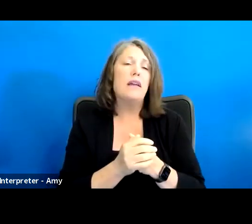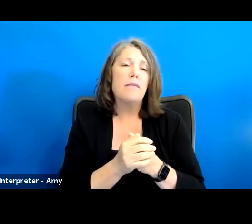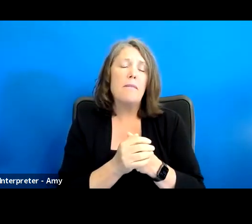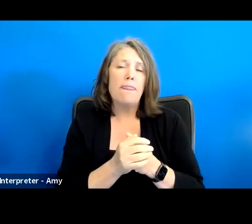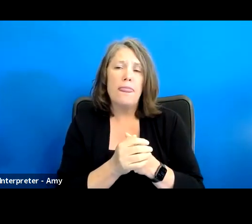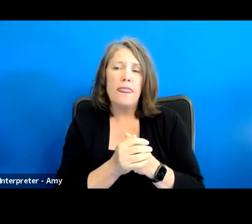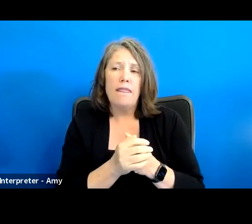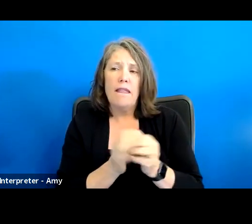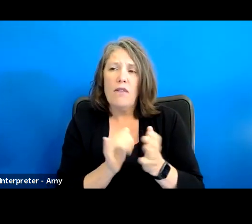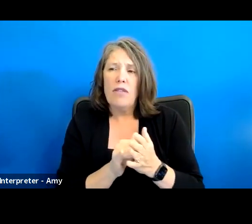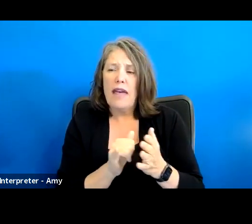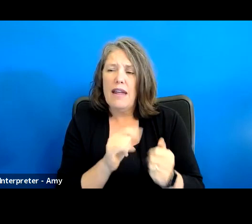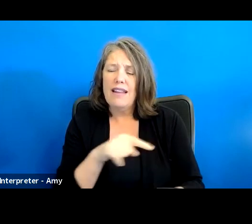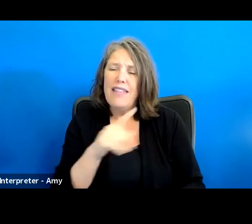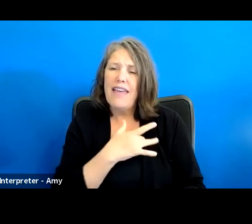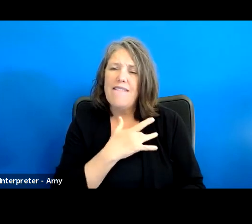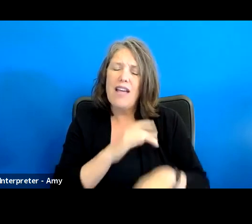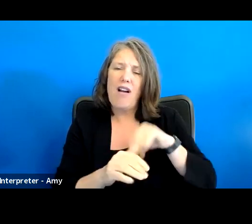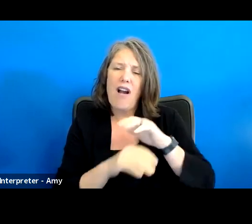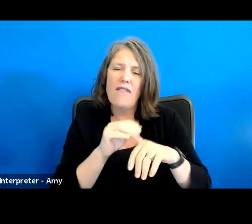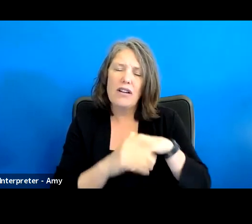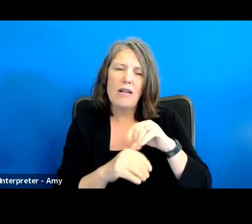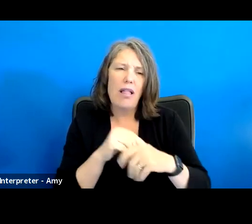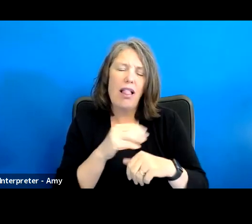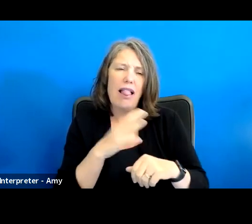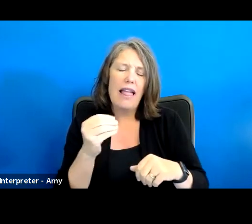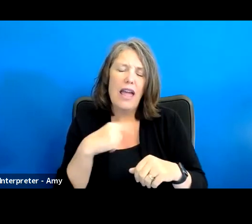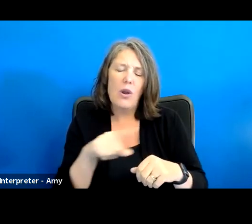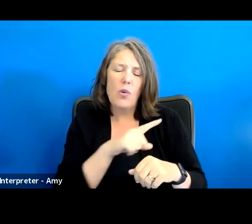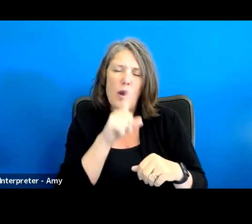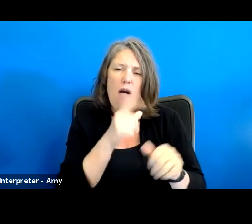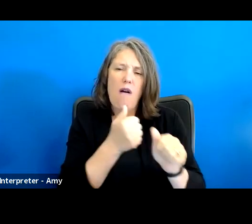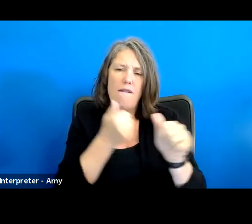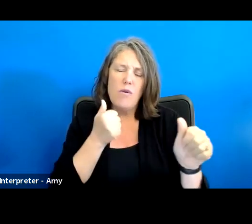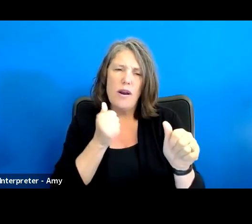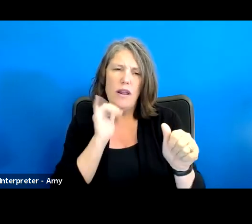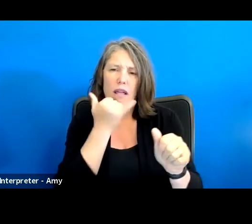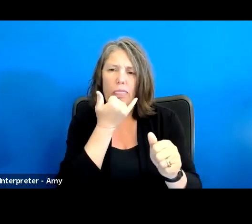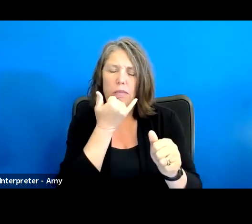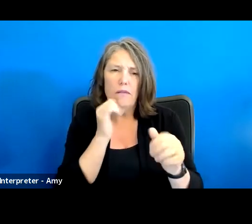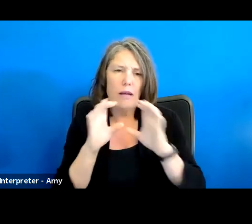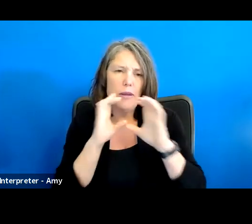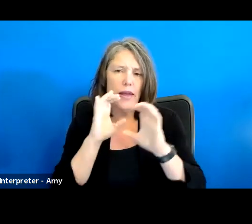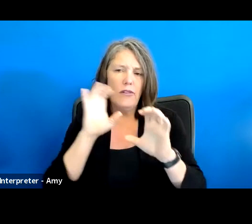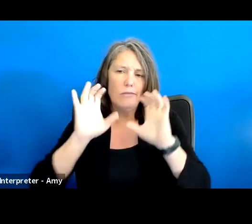so that, they feel comfortable and that, we are avoiding miscommunication.